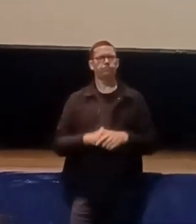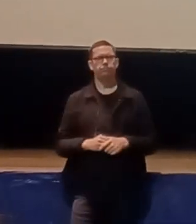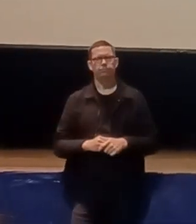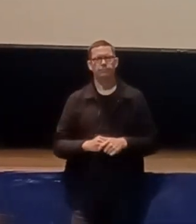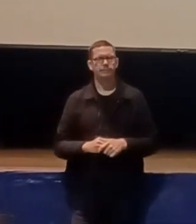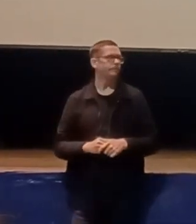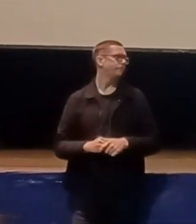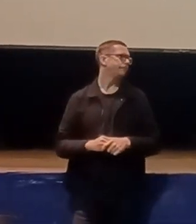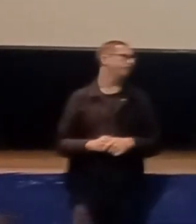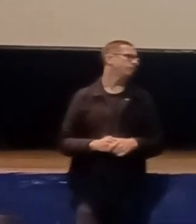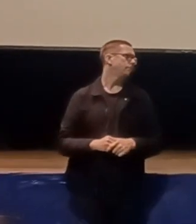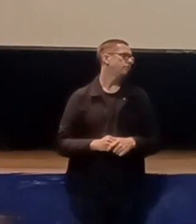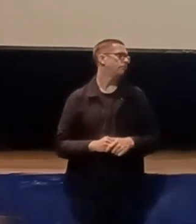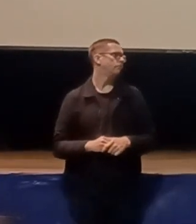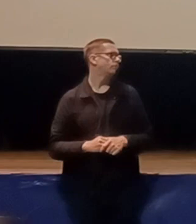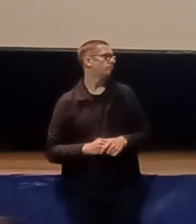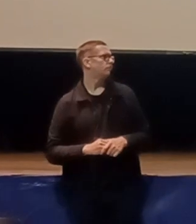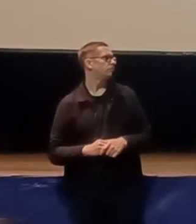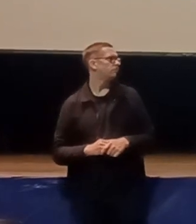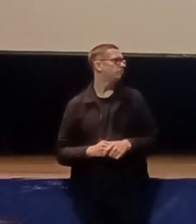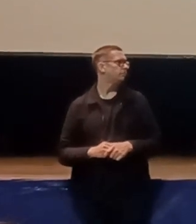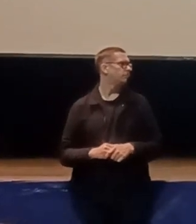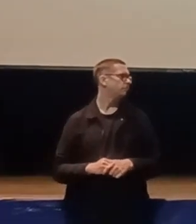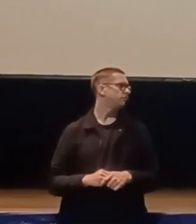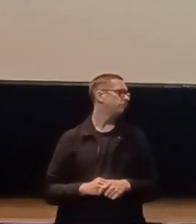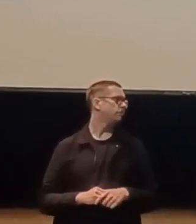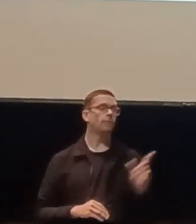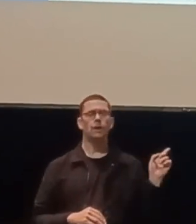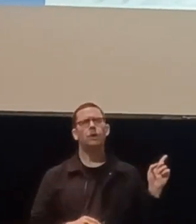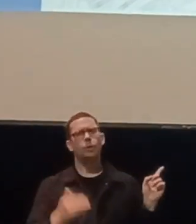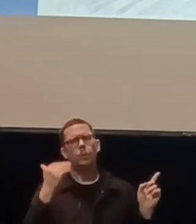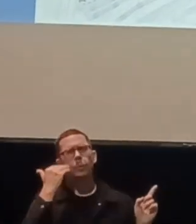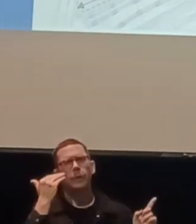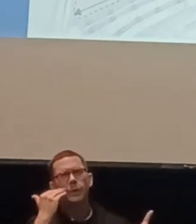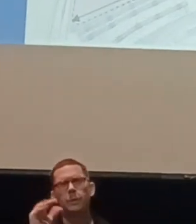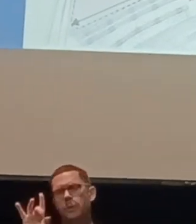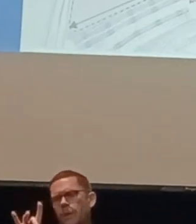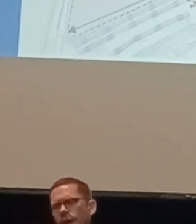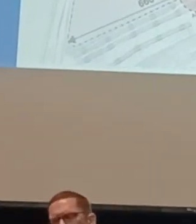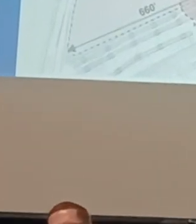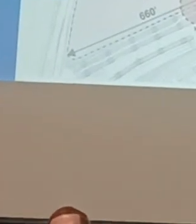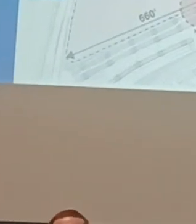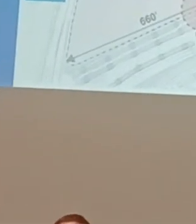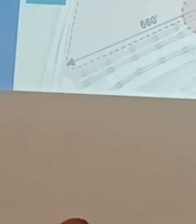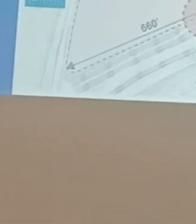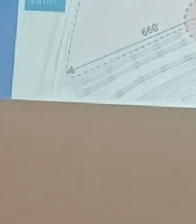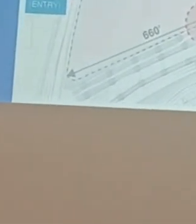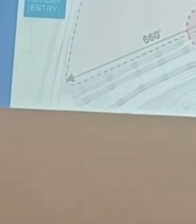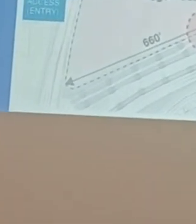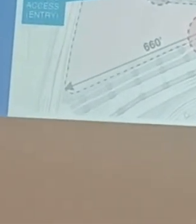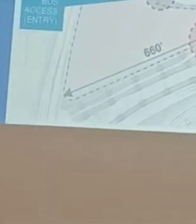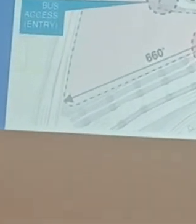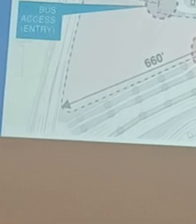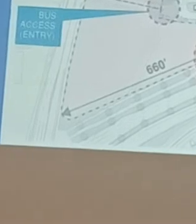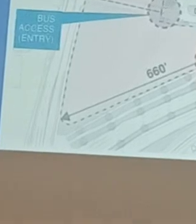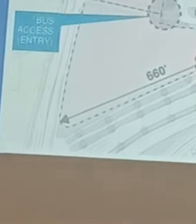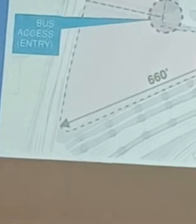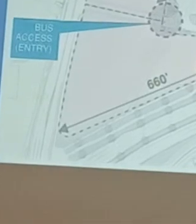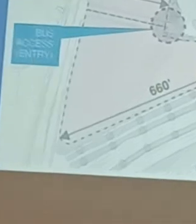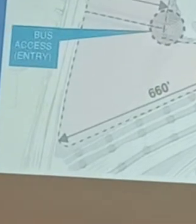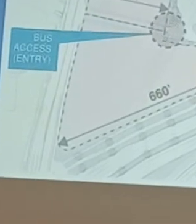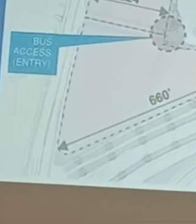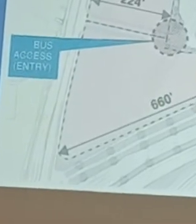And I'll spend a little bit of time on this side. So we knew 8 acres was a very key priority and that we had to use the site more efficiently